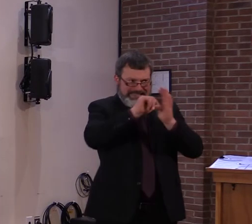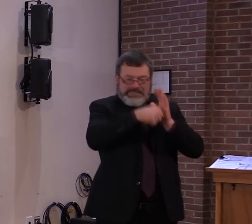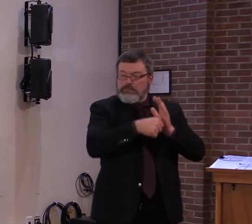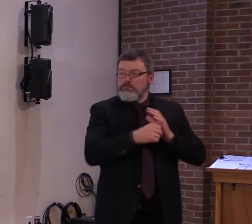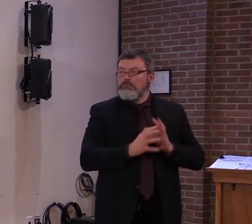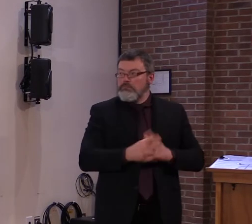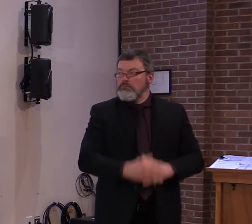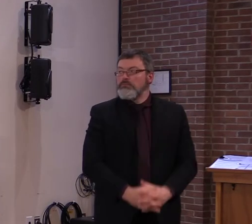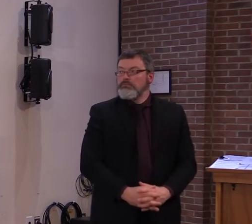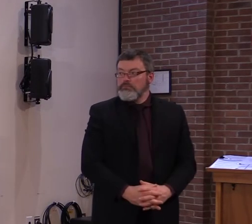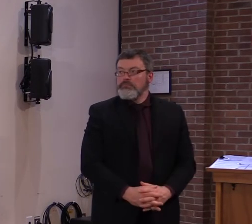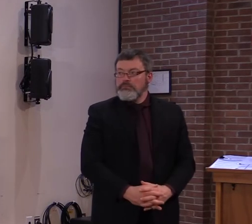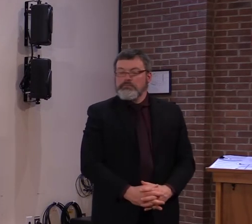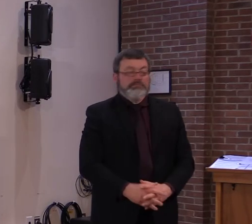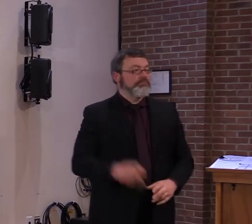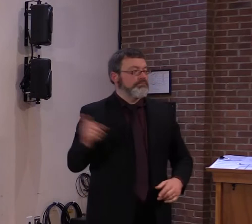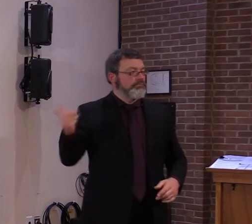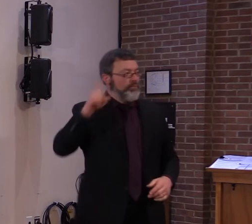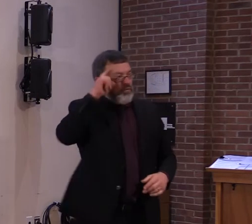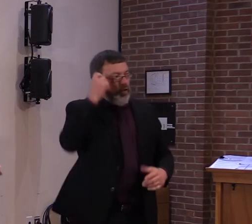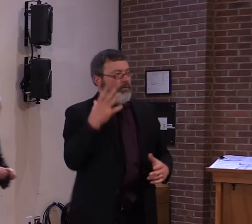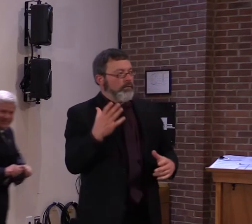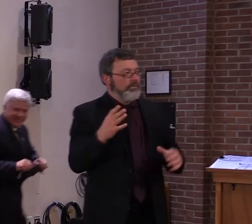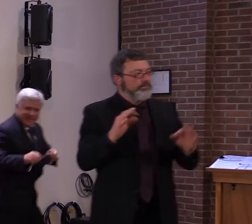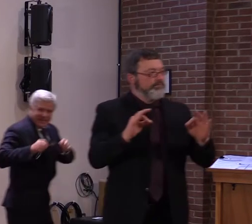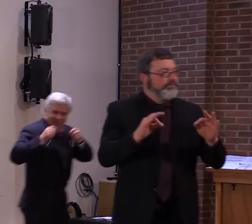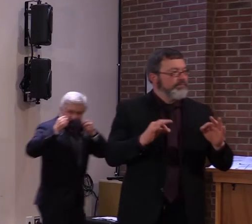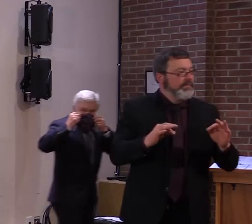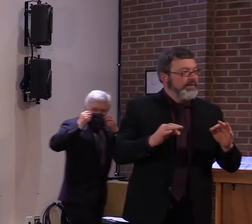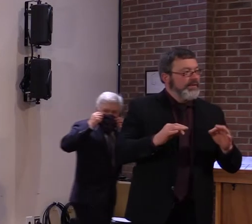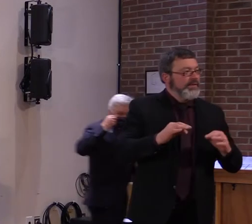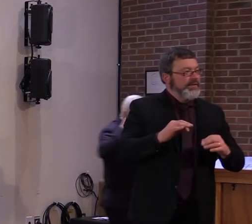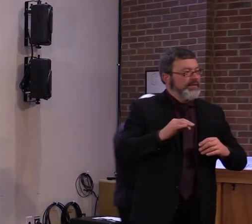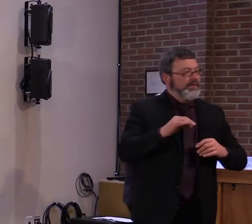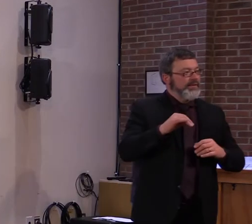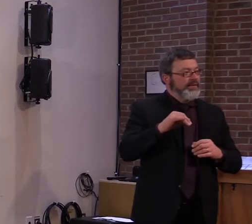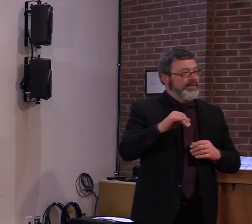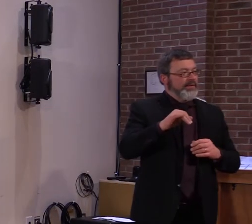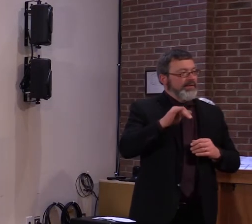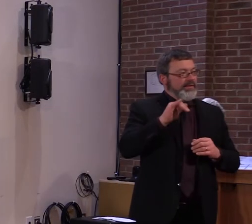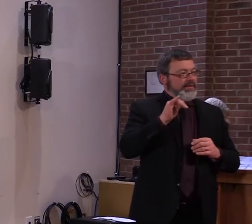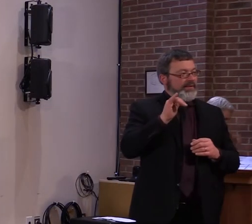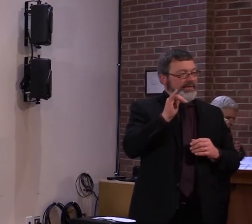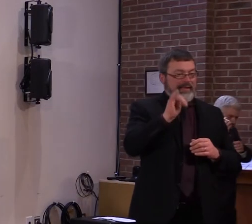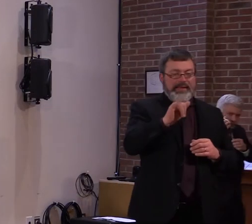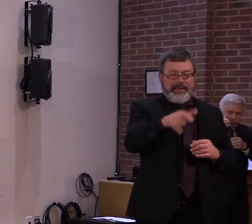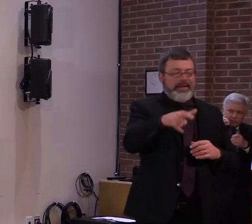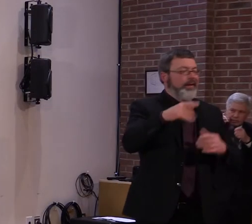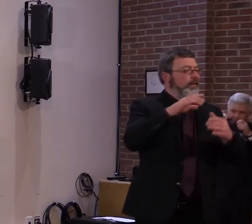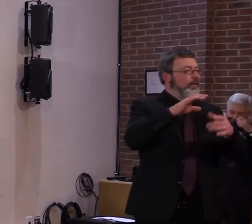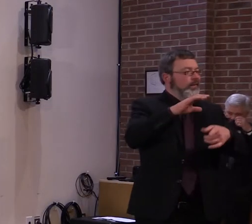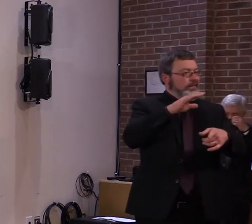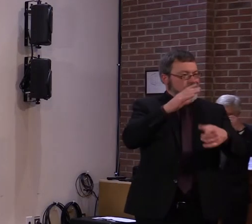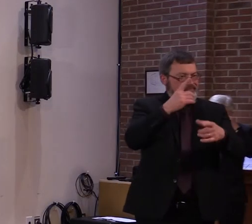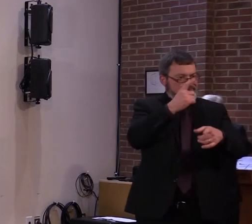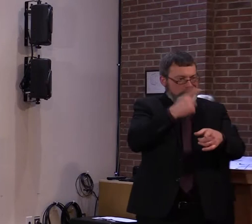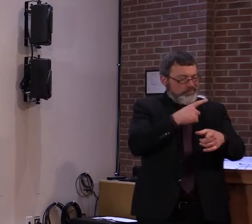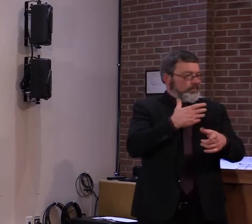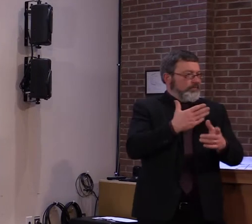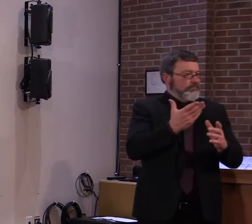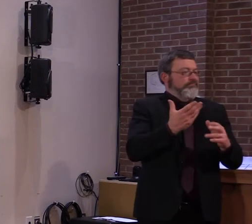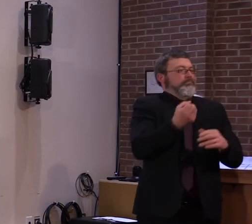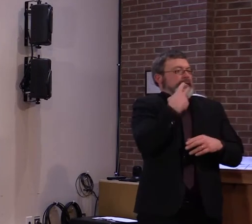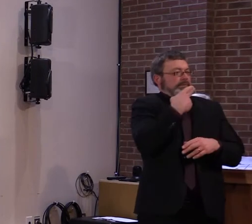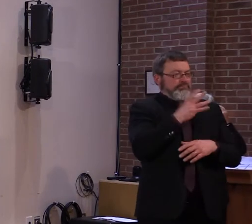better than my question anyway. Hey, Joe, can I just want to clarify, did you say that the